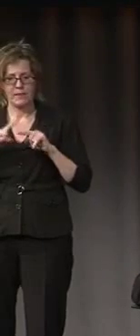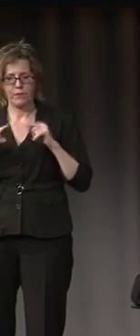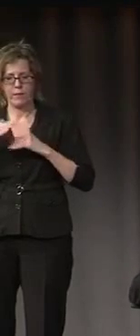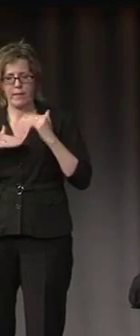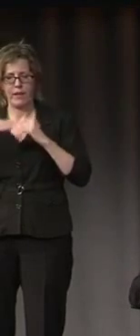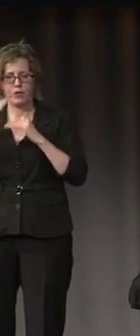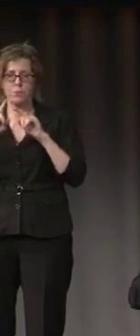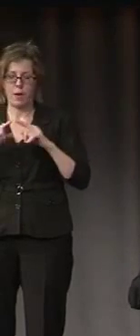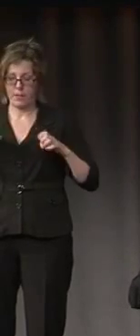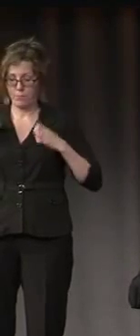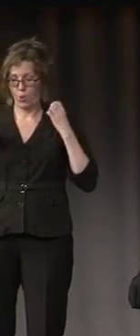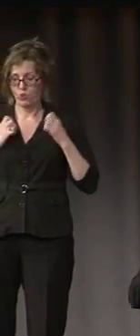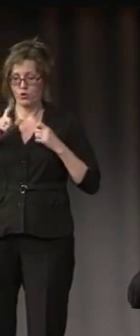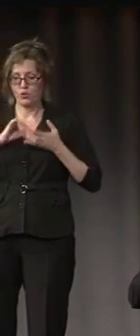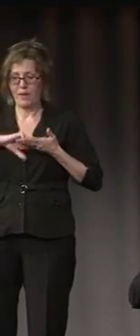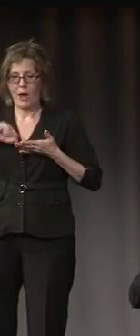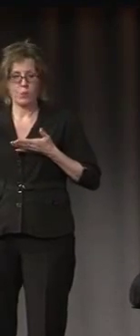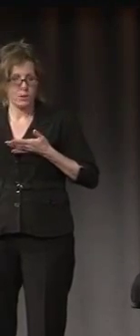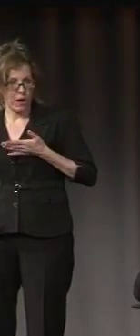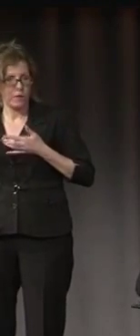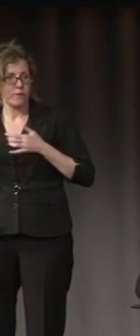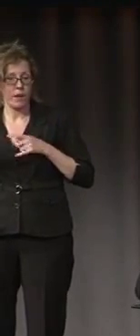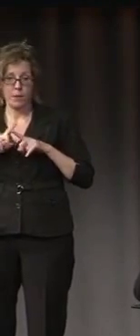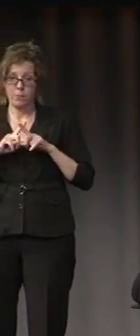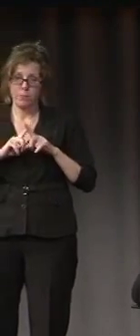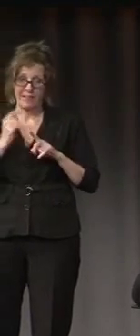a discussion if my point is being